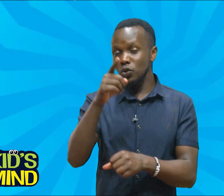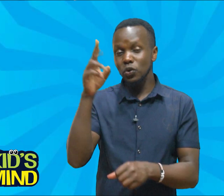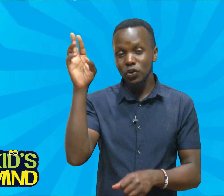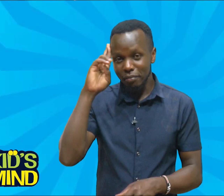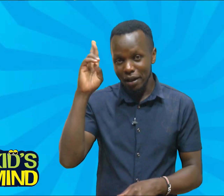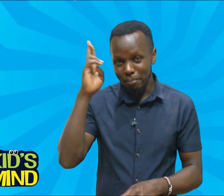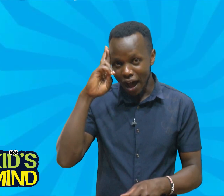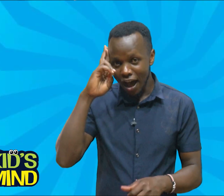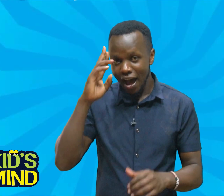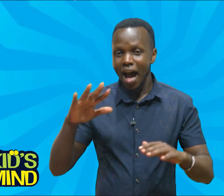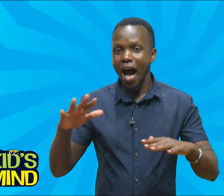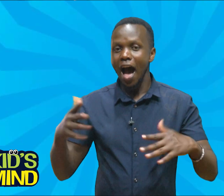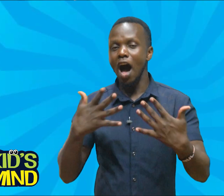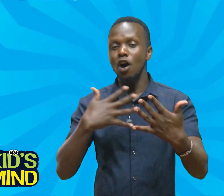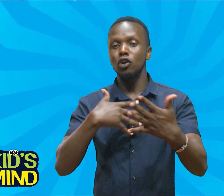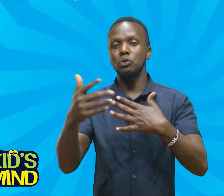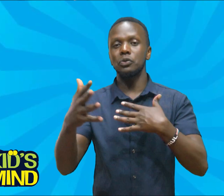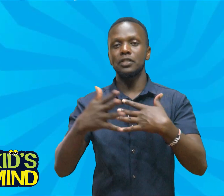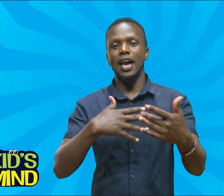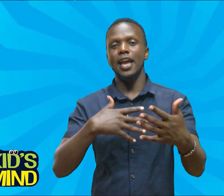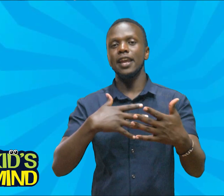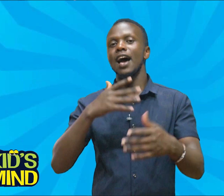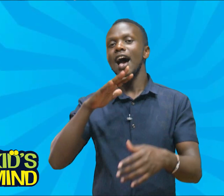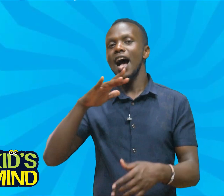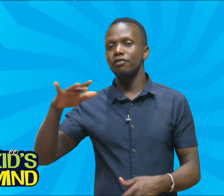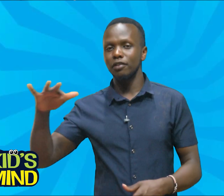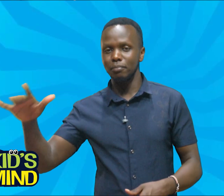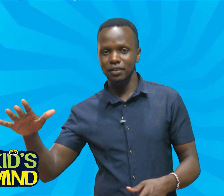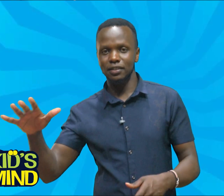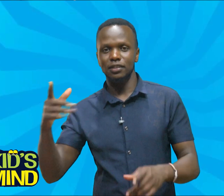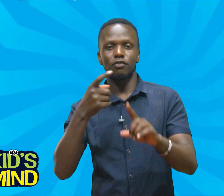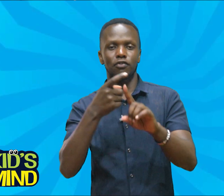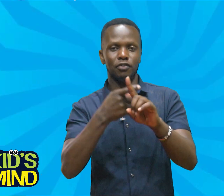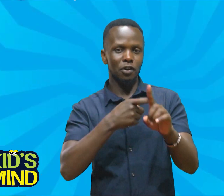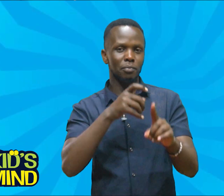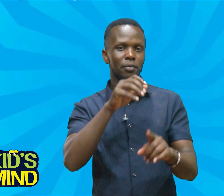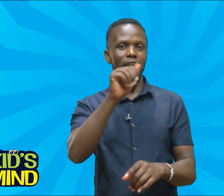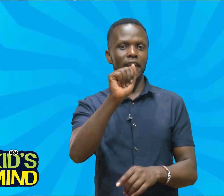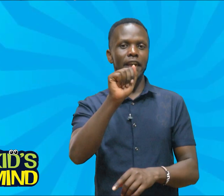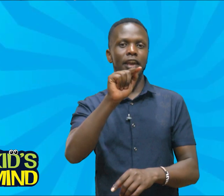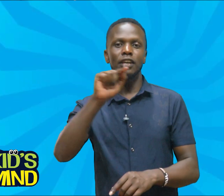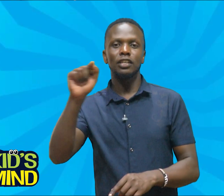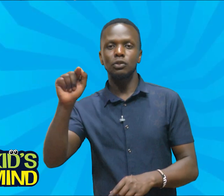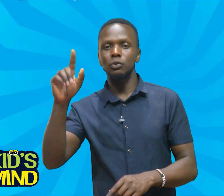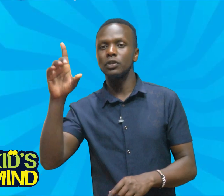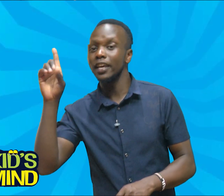you remember how to sign alphabets from A to D?